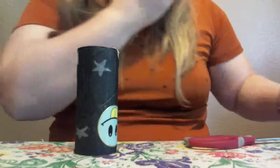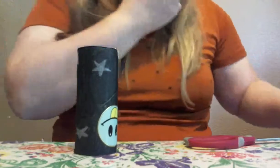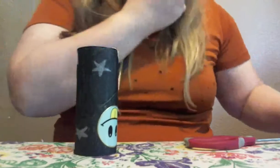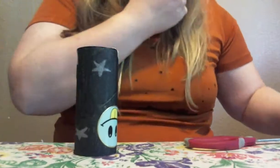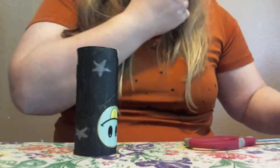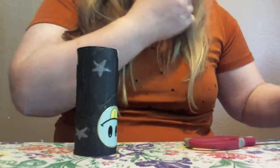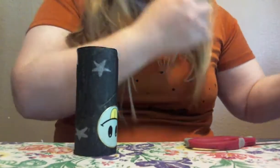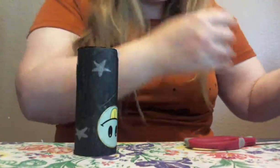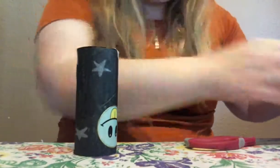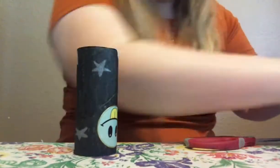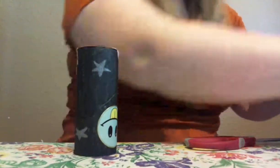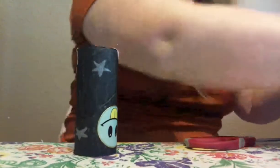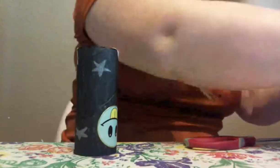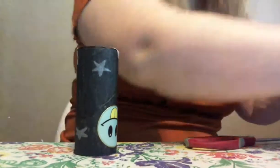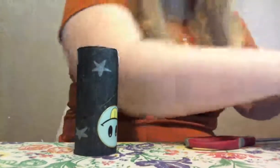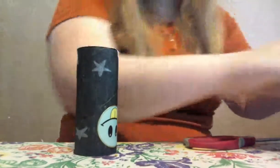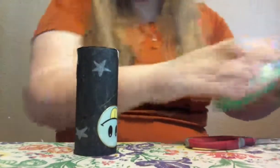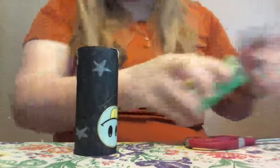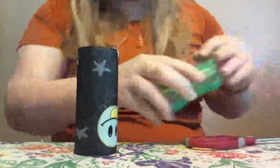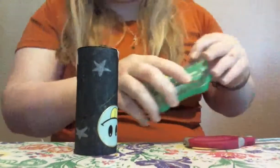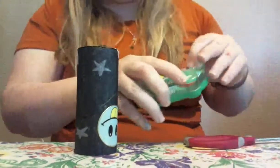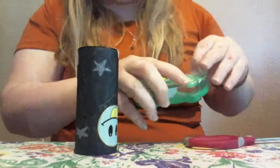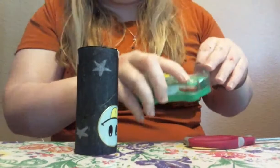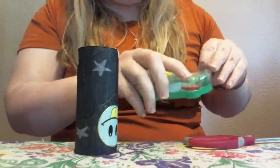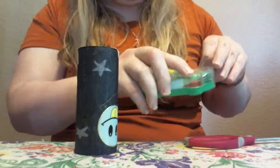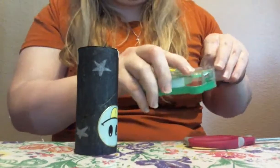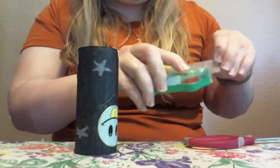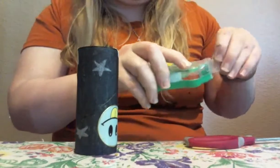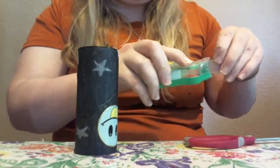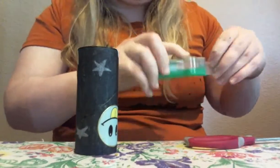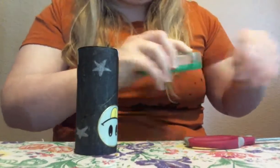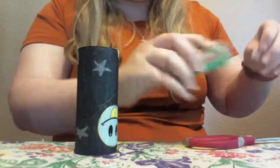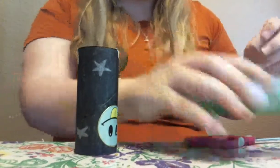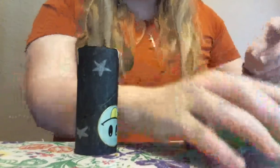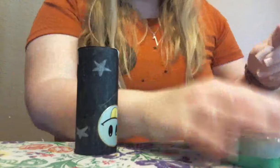And then you're going to grab your tape again, and you're going to do the other two sides.